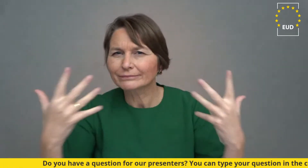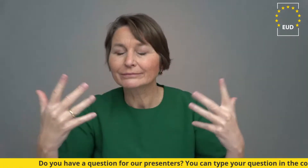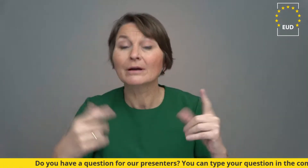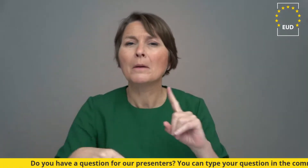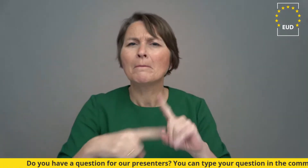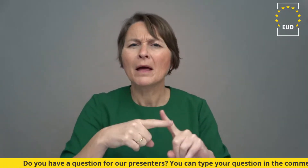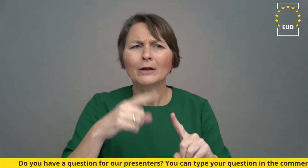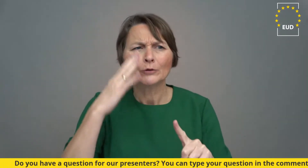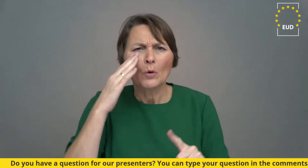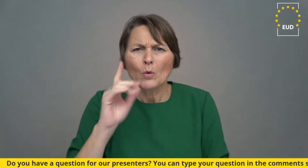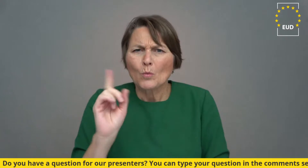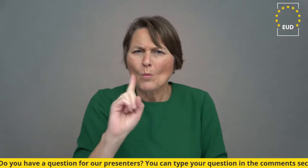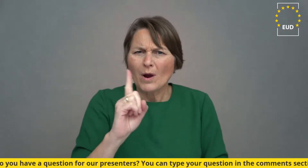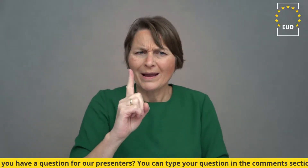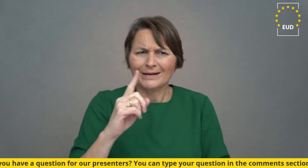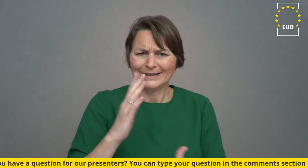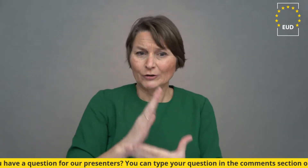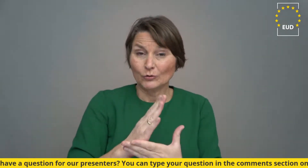the technical aspects.